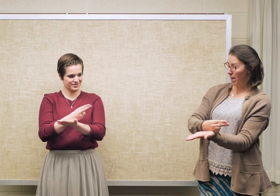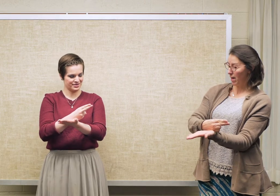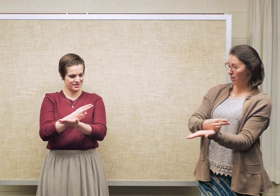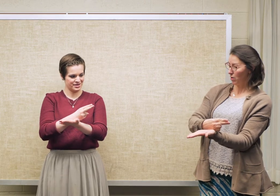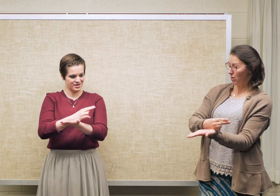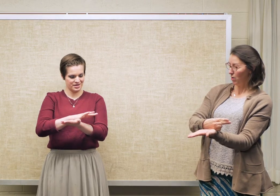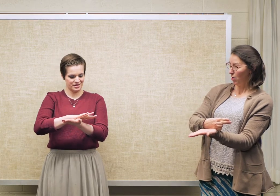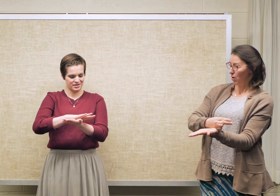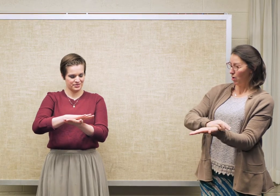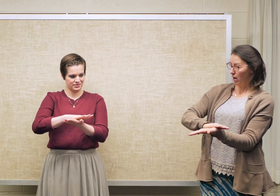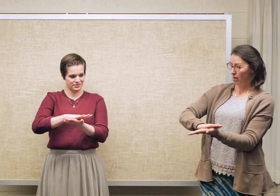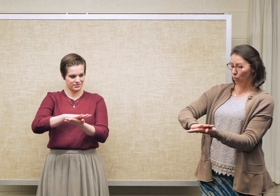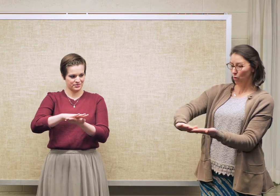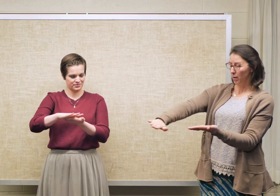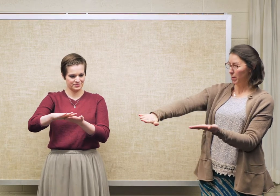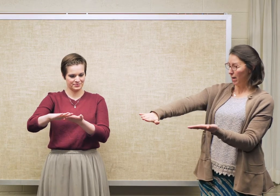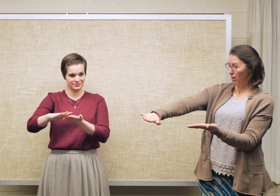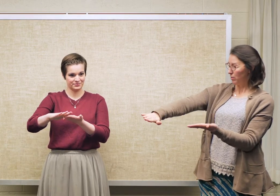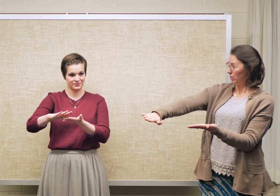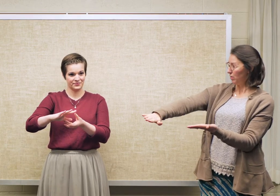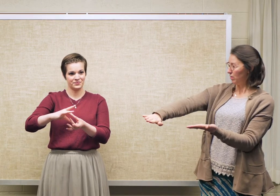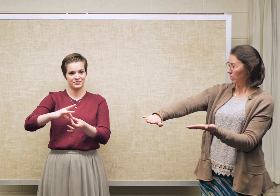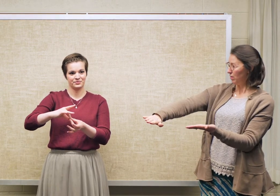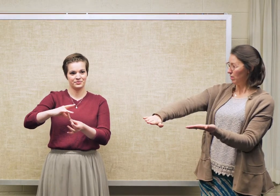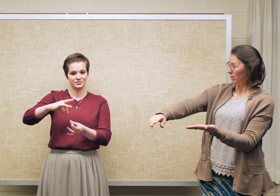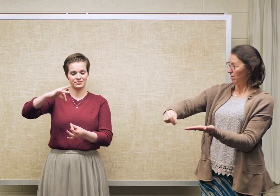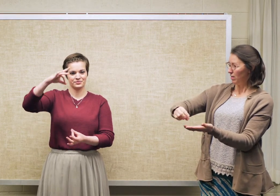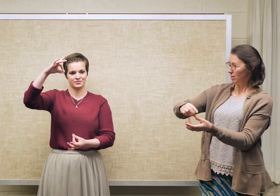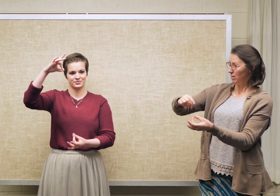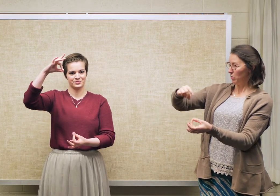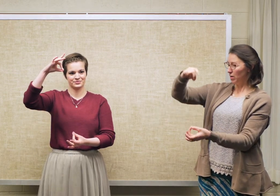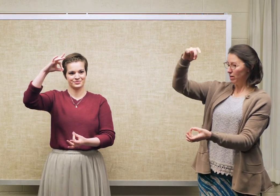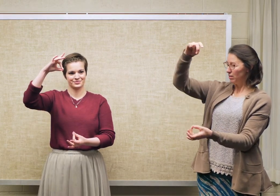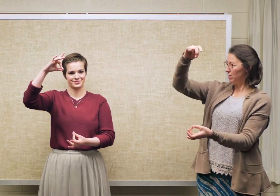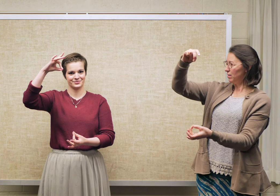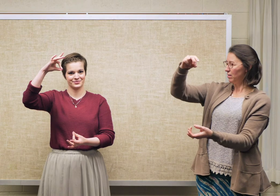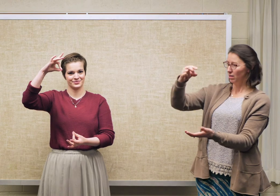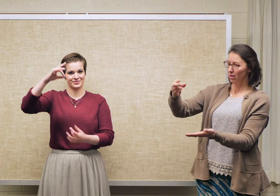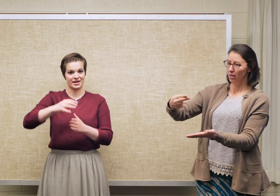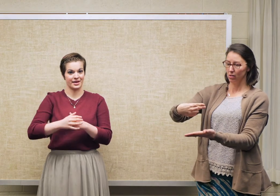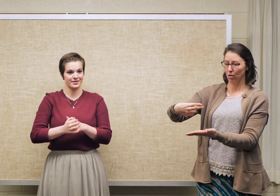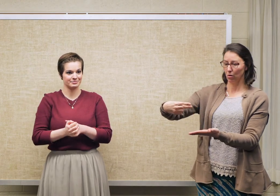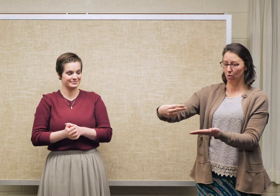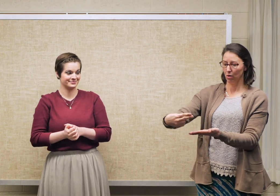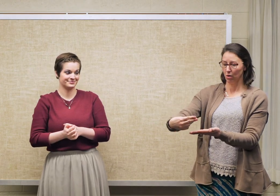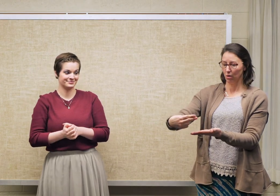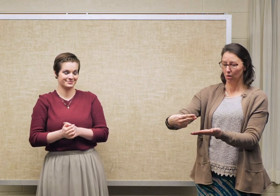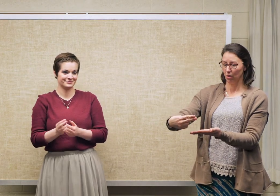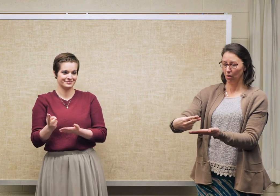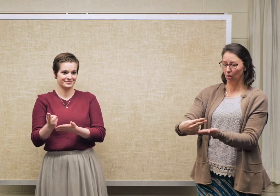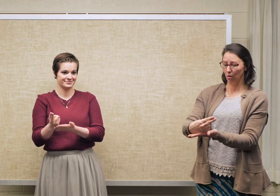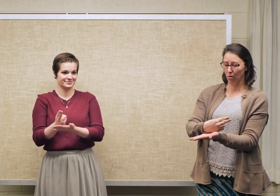back and wipe it out. Spirit. Okay. So,